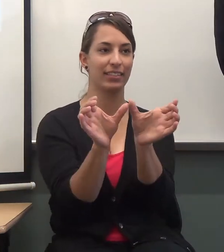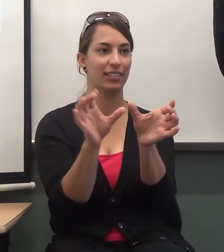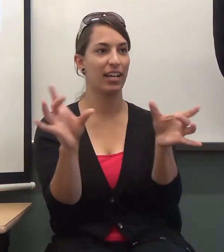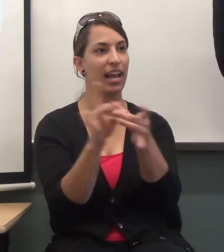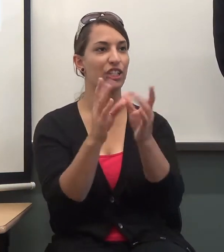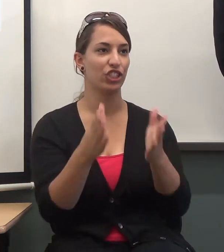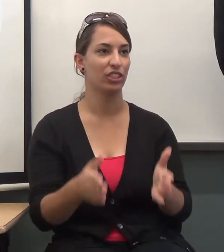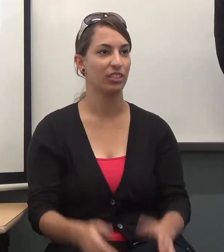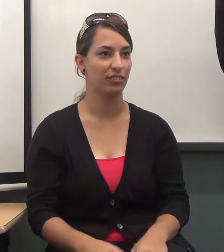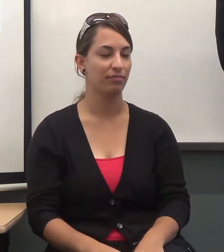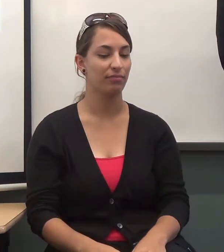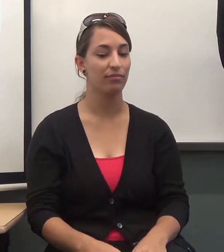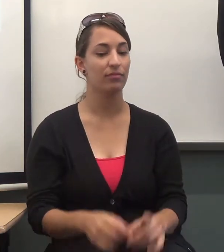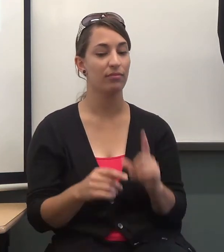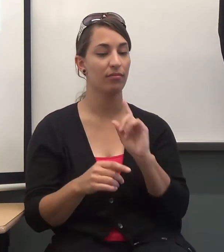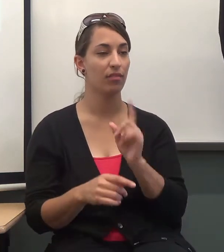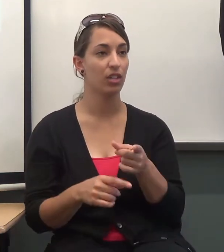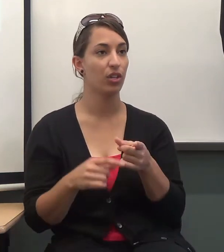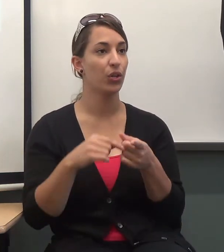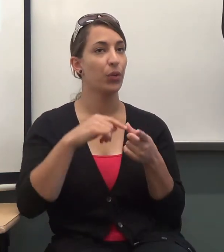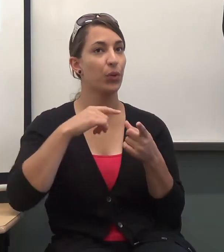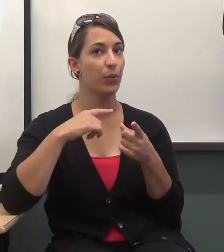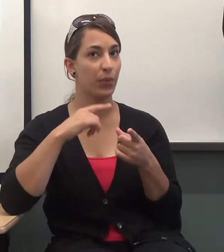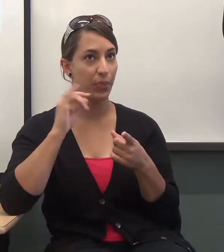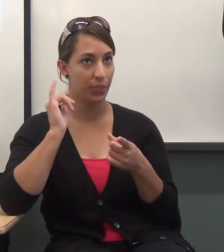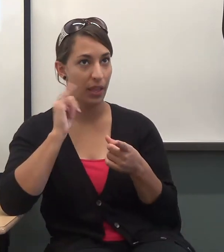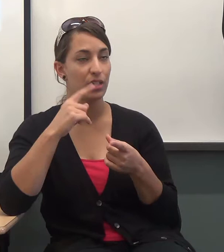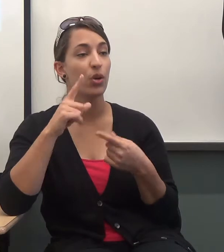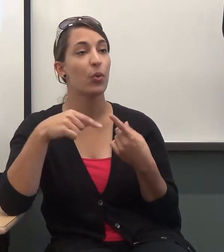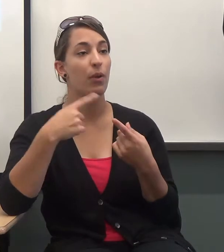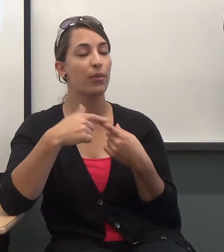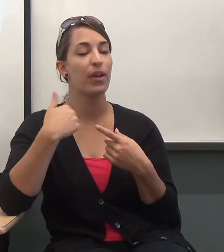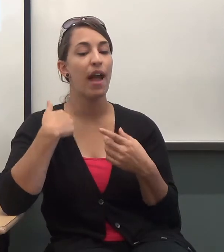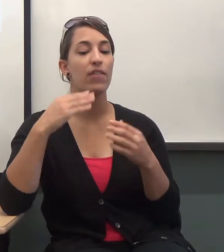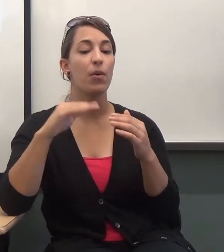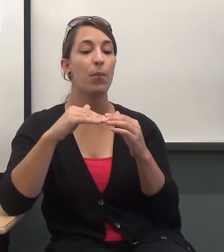This is when we have more than one